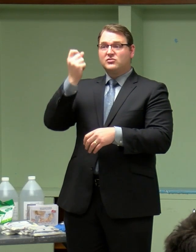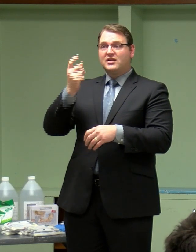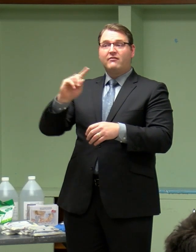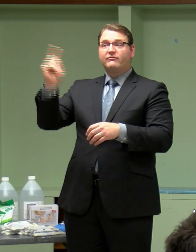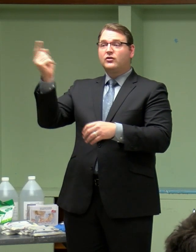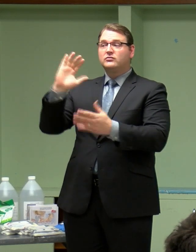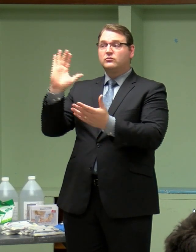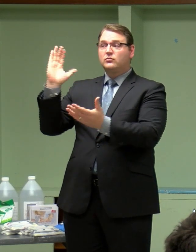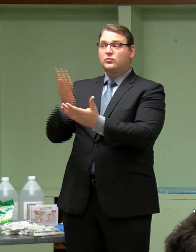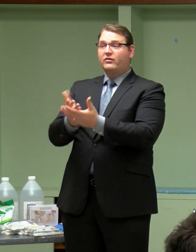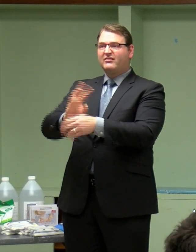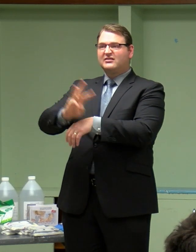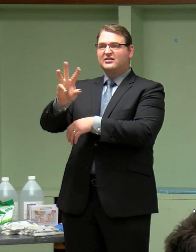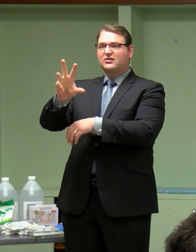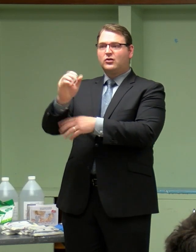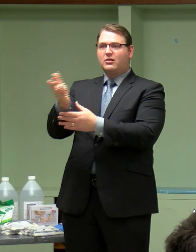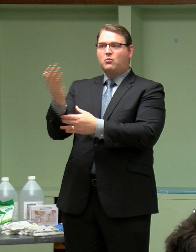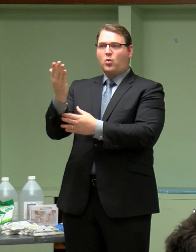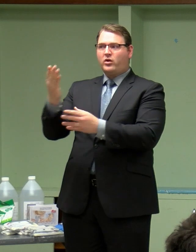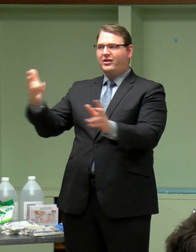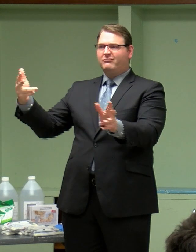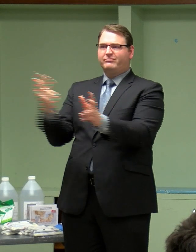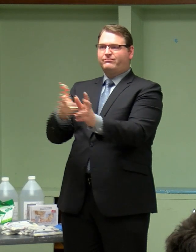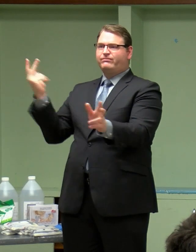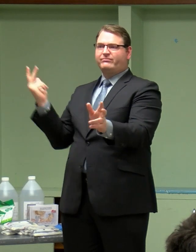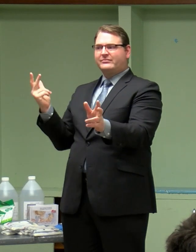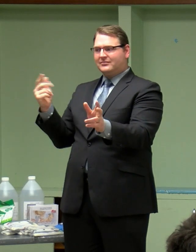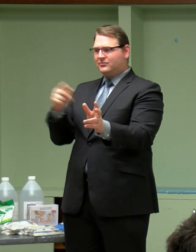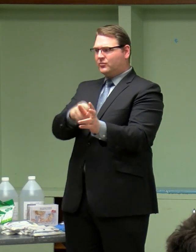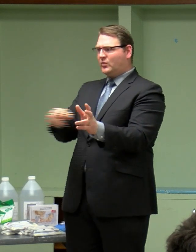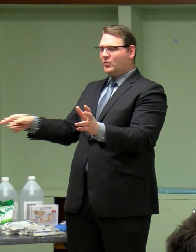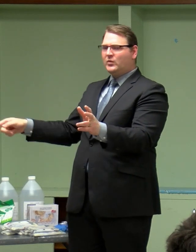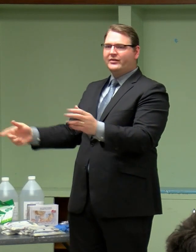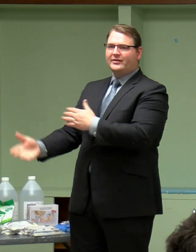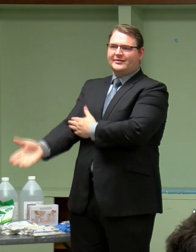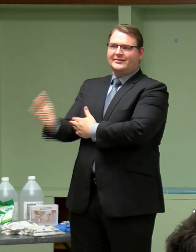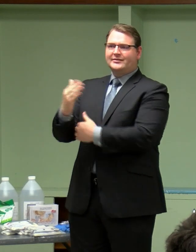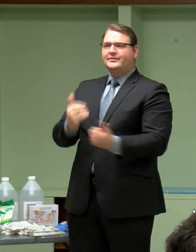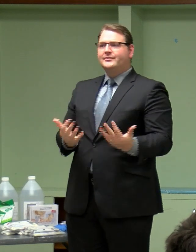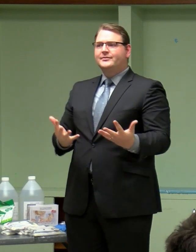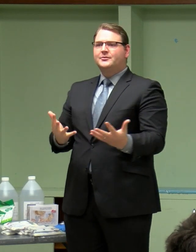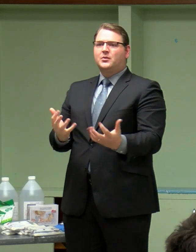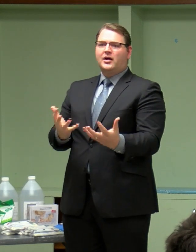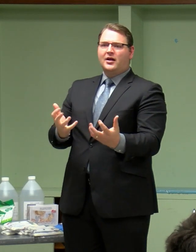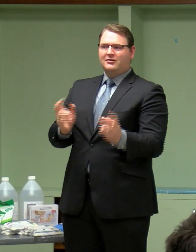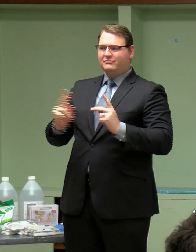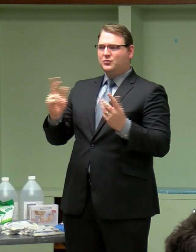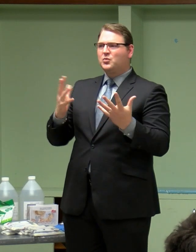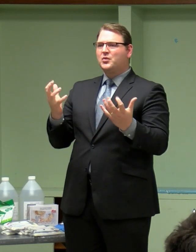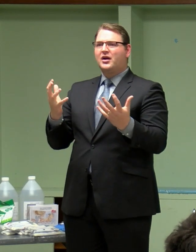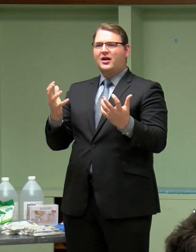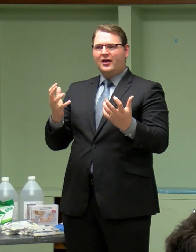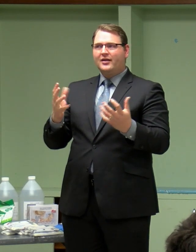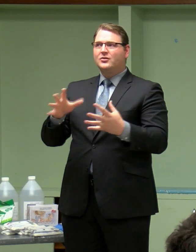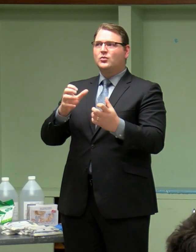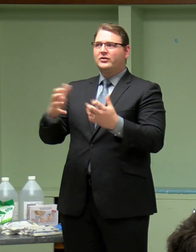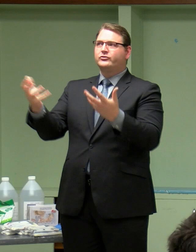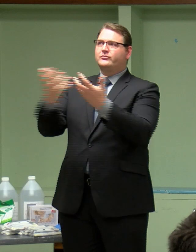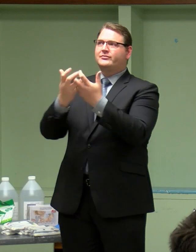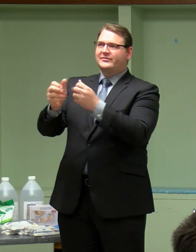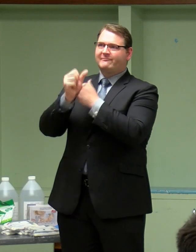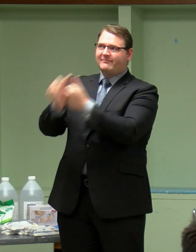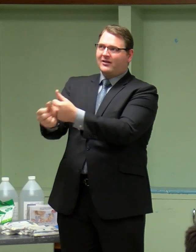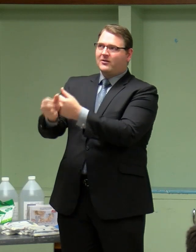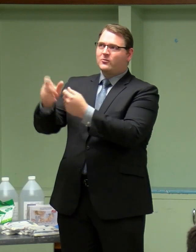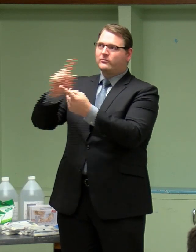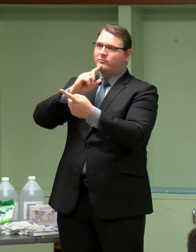at 6:30 a.m. And so people are truly in need of masks. They truly want to comply with the order. And